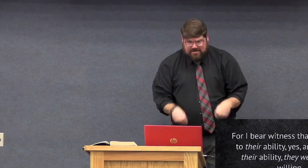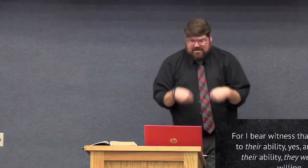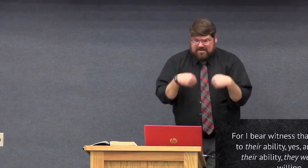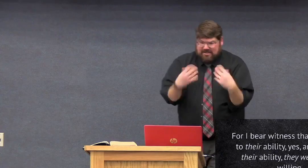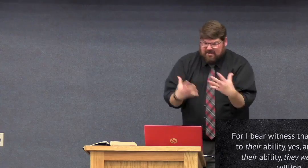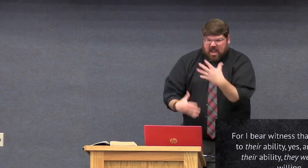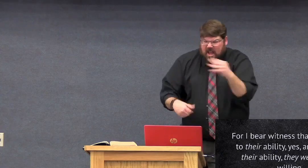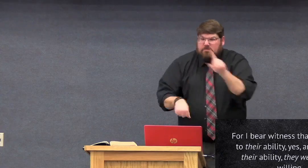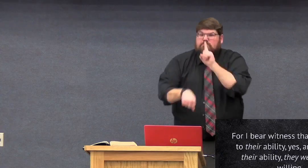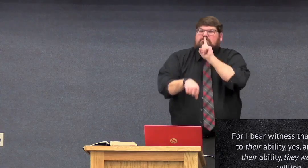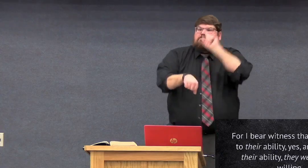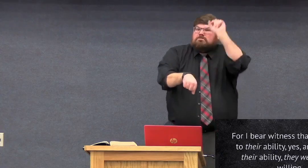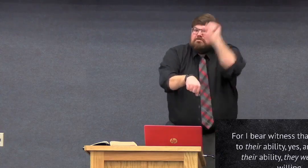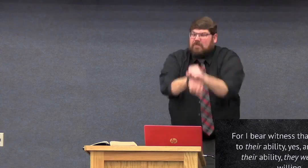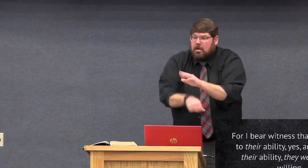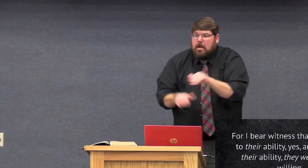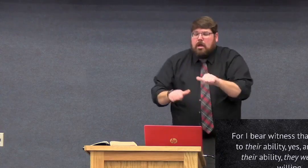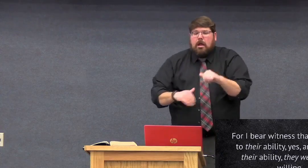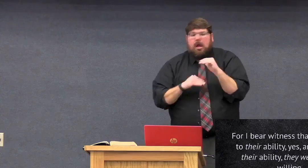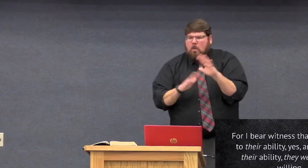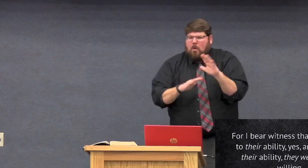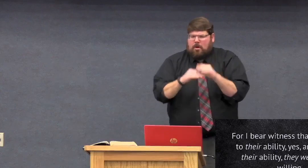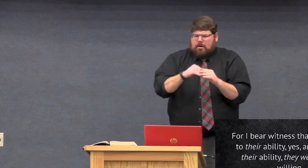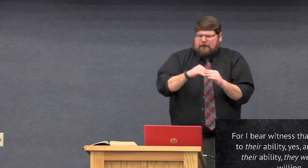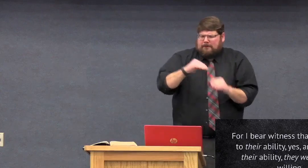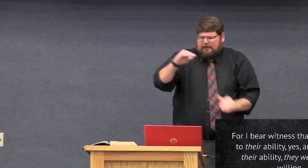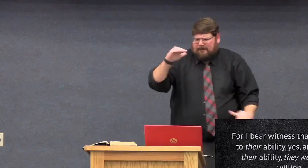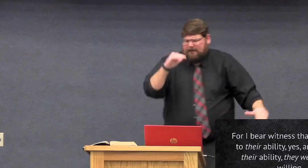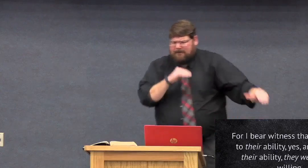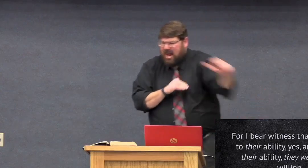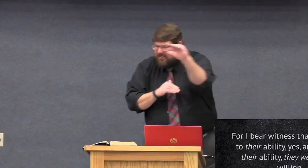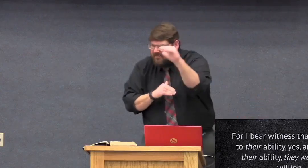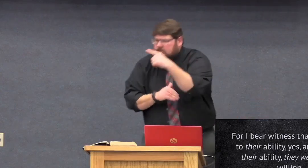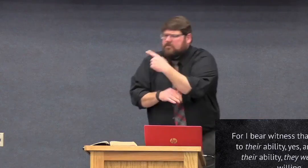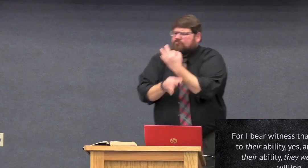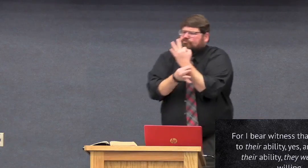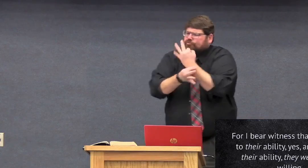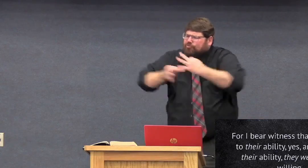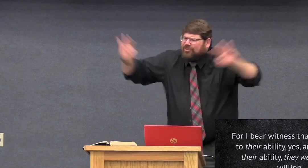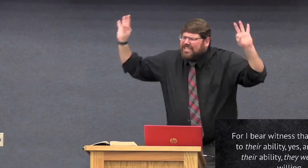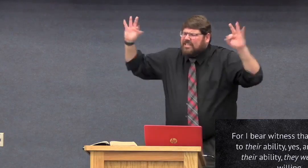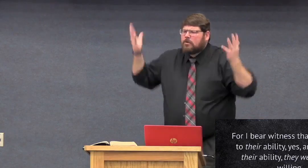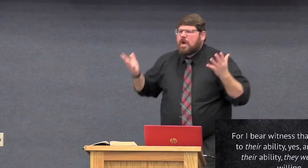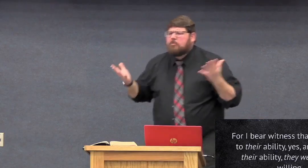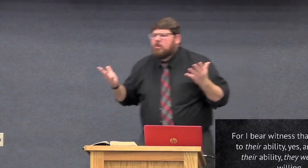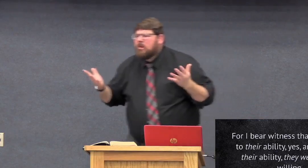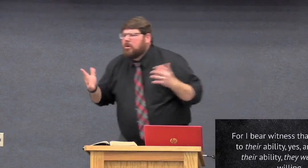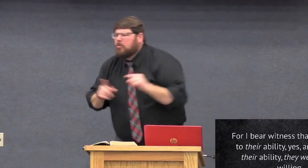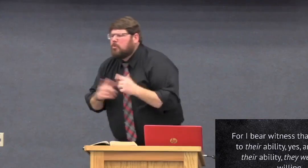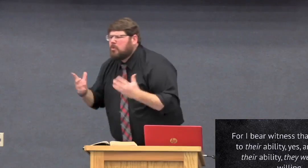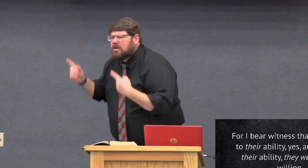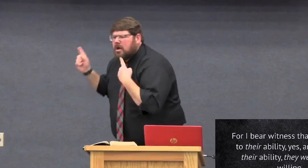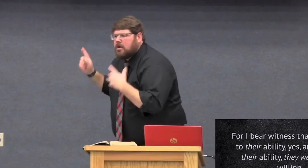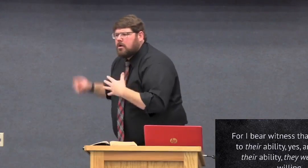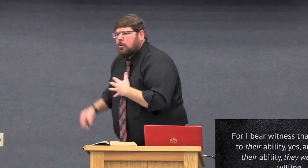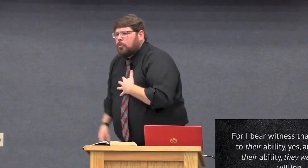yes, and beyond their ability, they were freely willing. And what is that